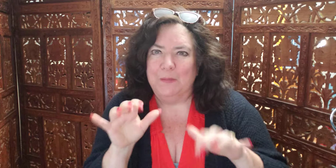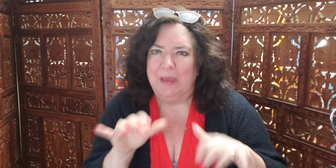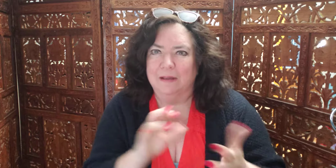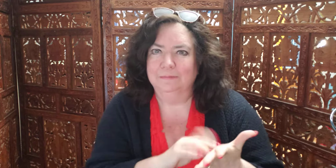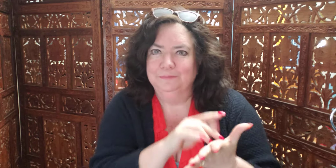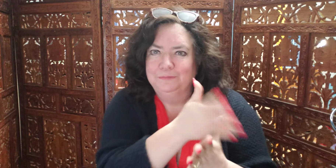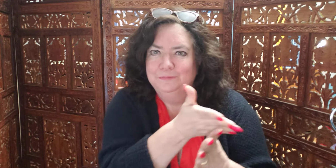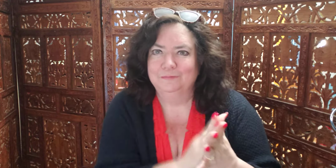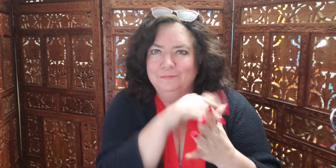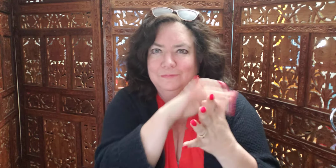typing.